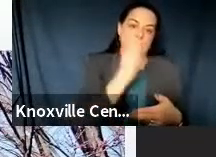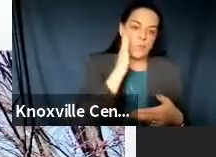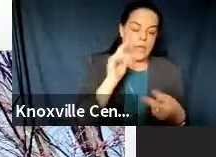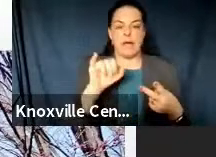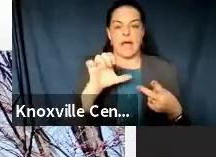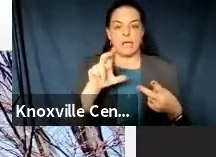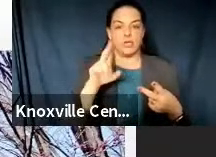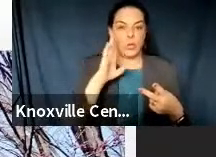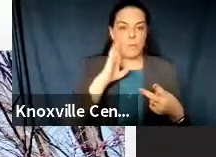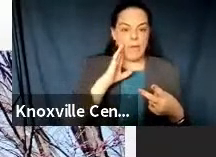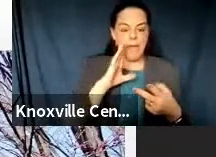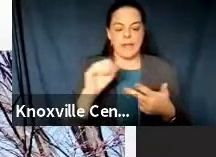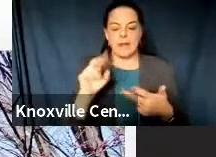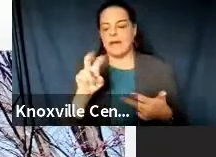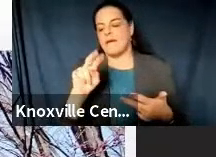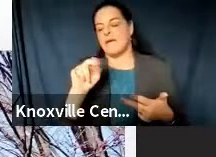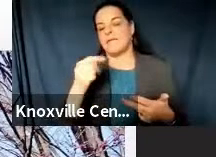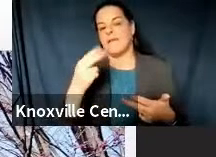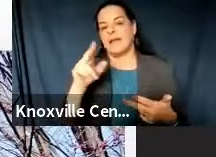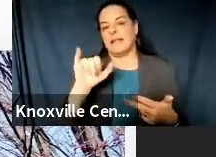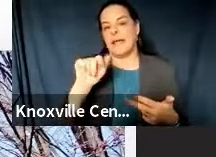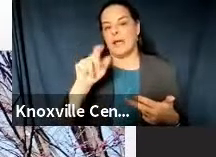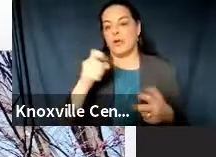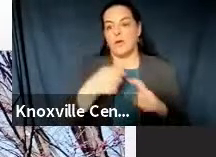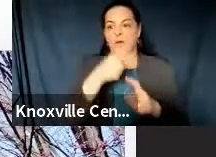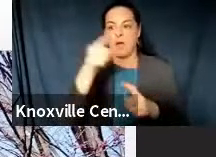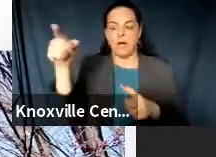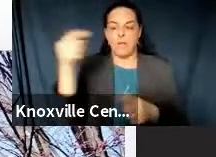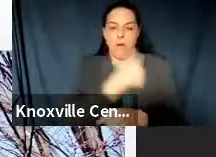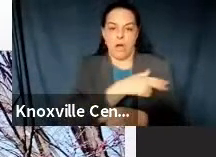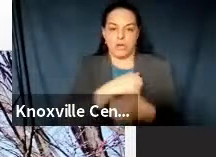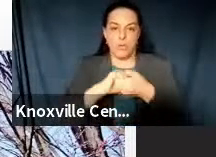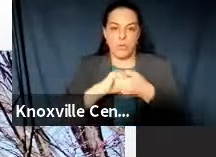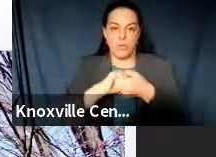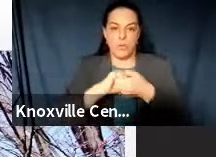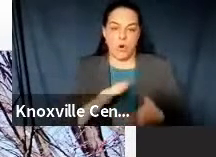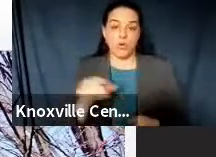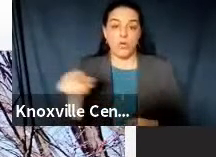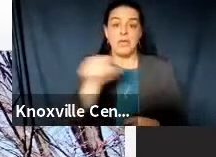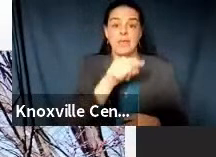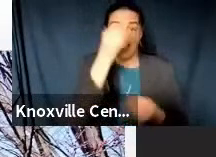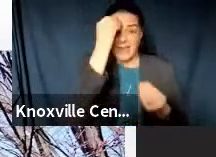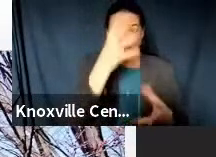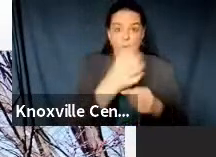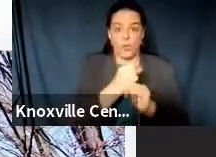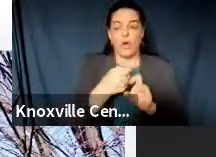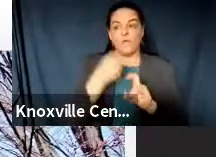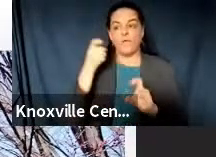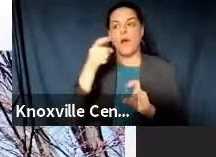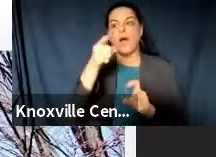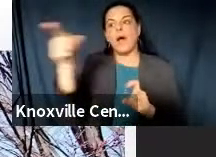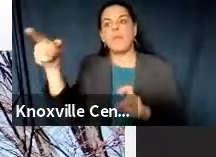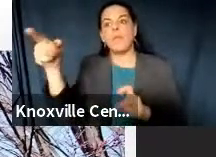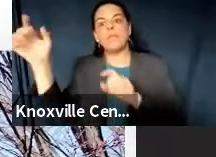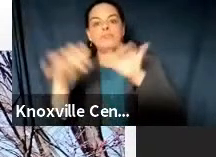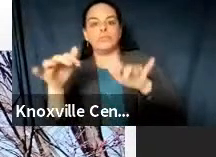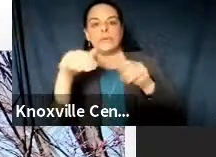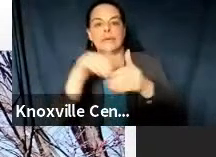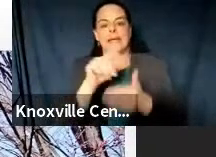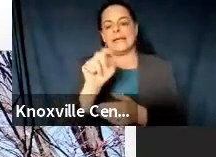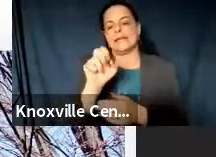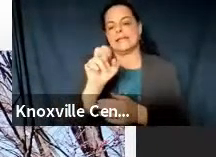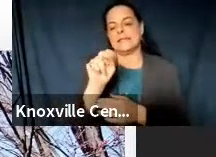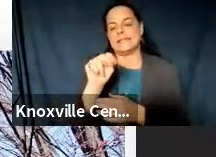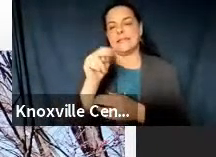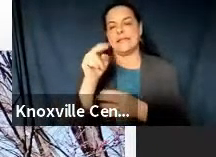and ventilators from our hospital partners. These data are gathered from information hospitals put into the Tennessee Healthcare Resource Tracking System,